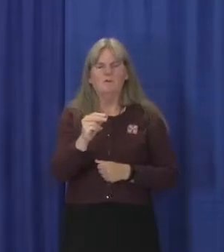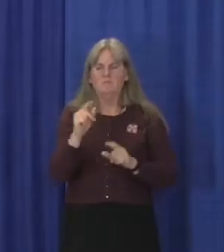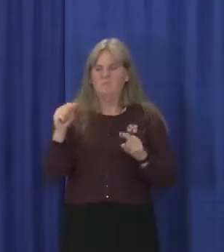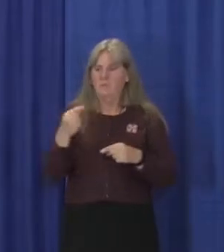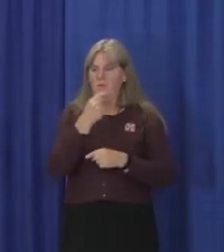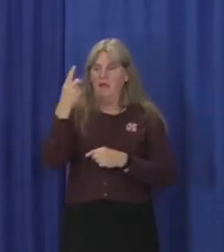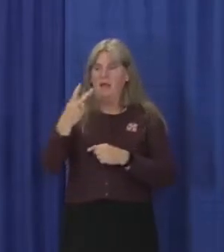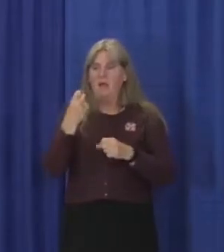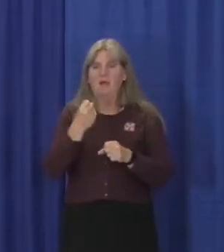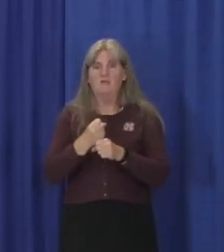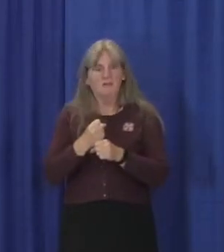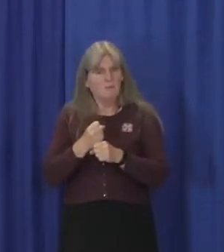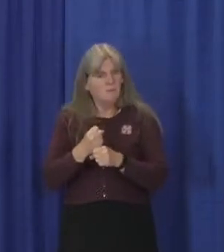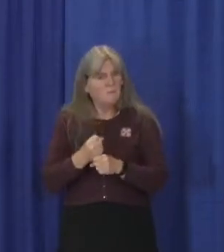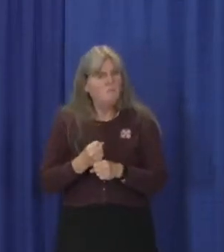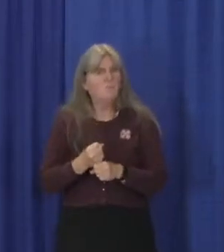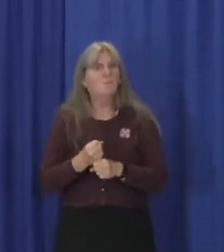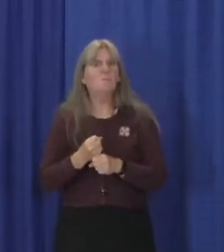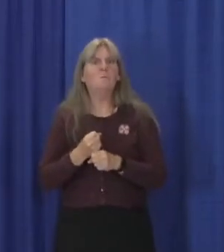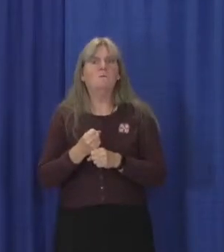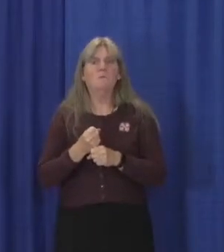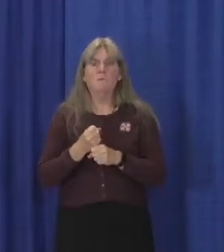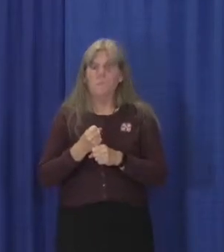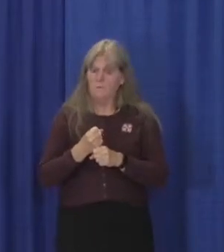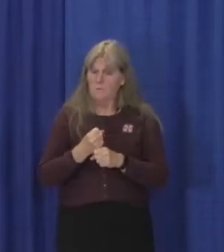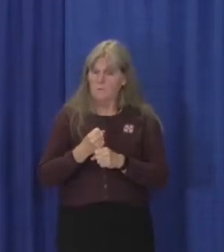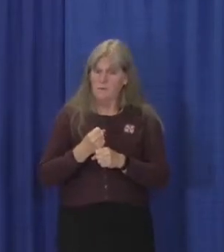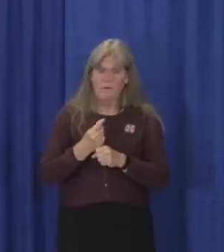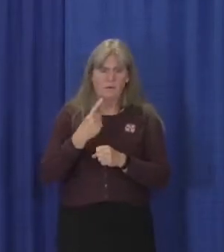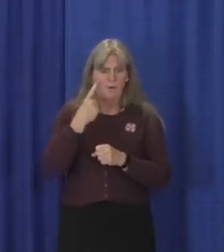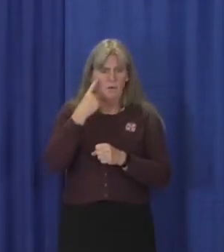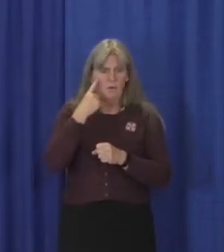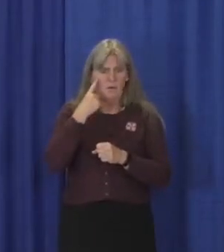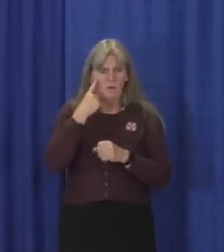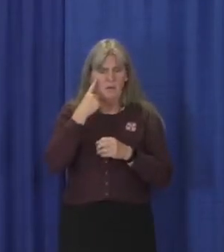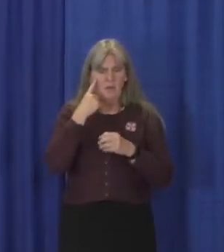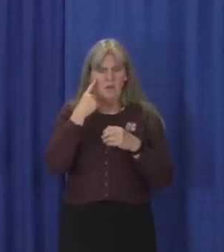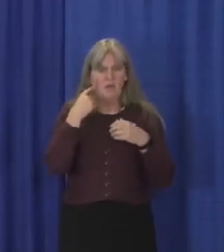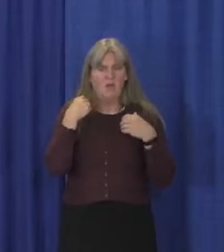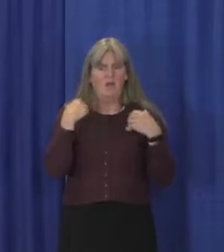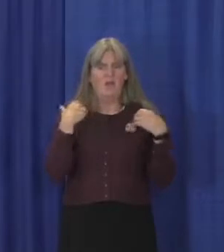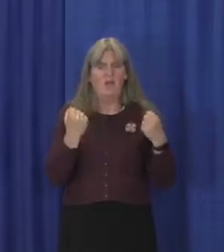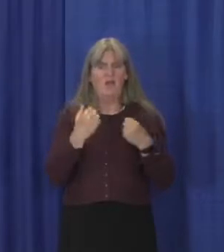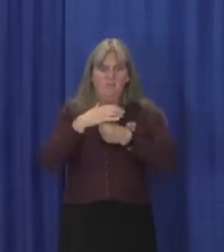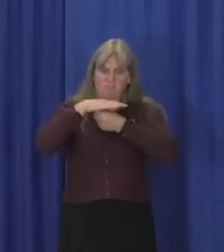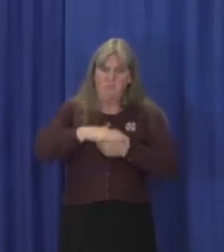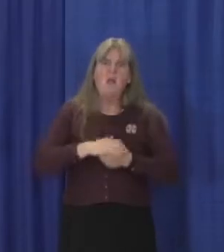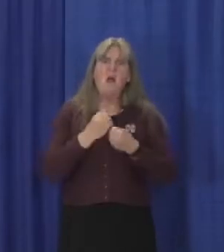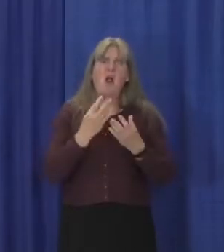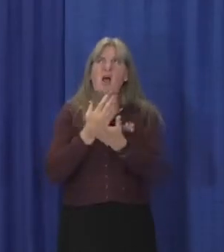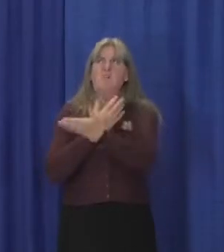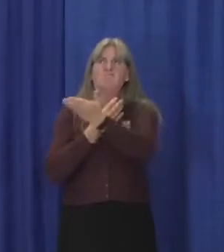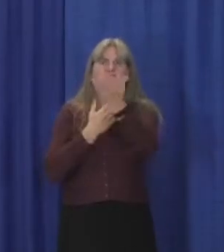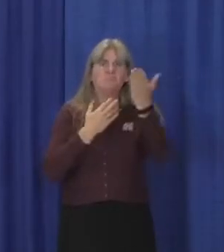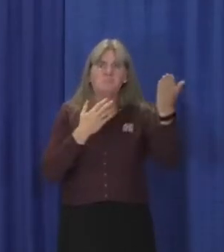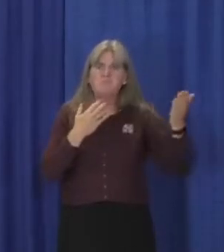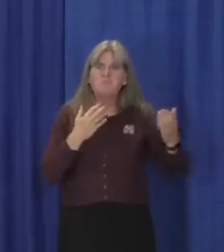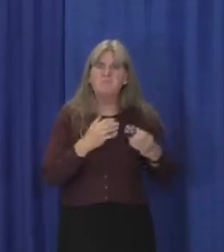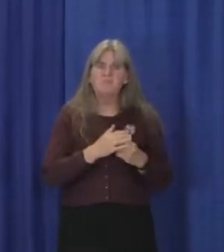of dealing with COVID, this has been a mental strain on a lot of folks. The effects of